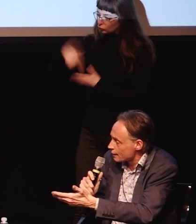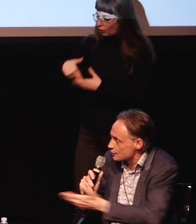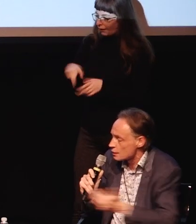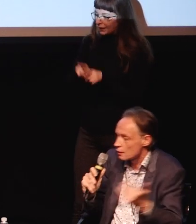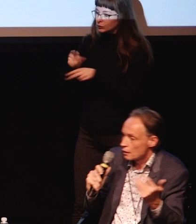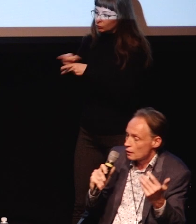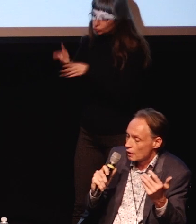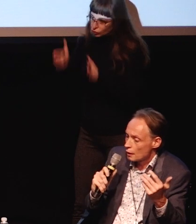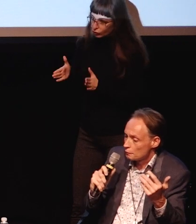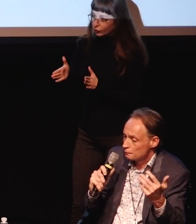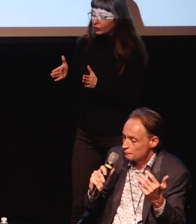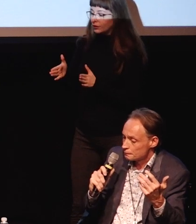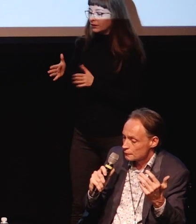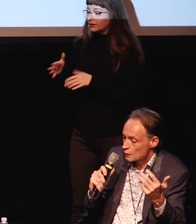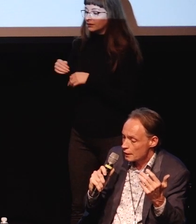and as